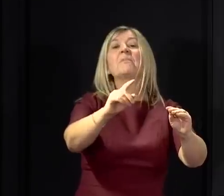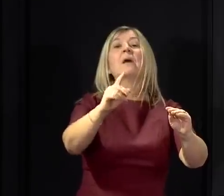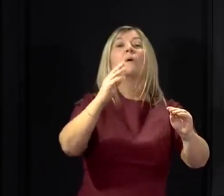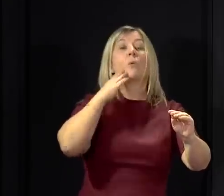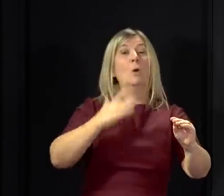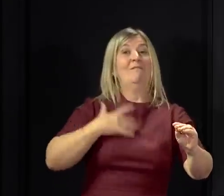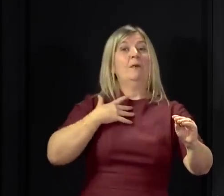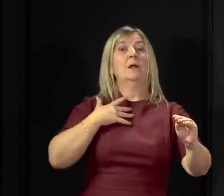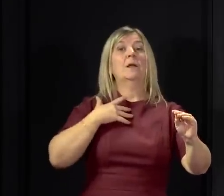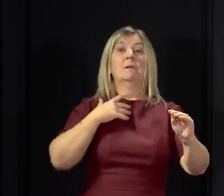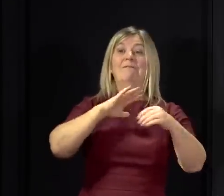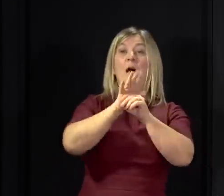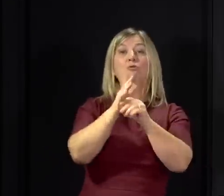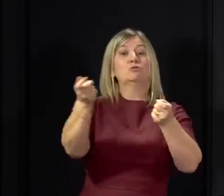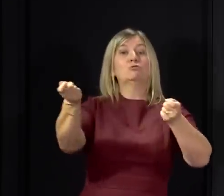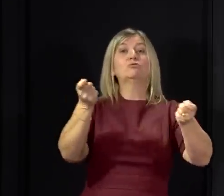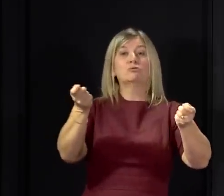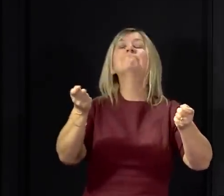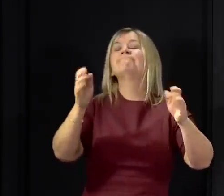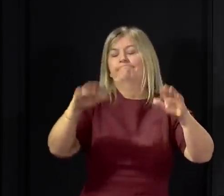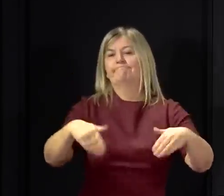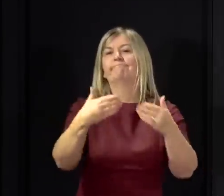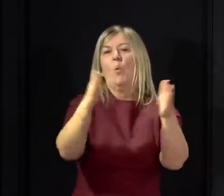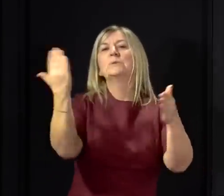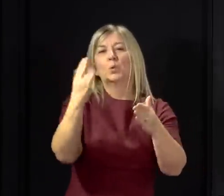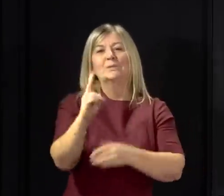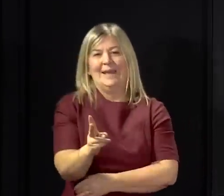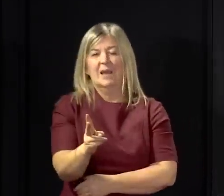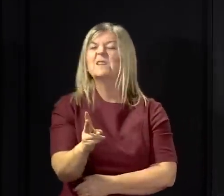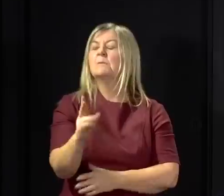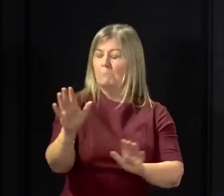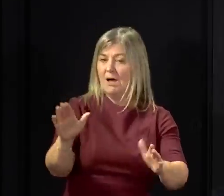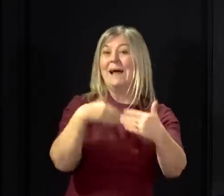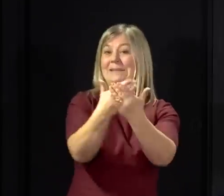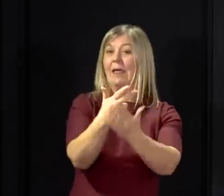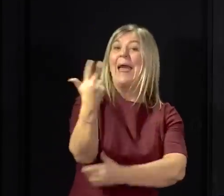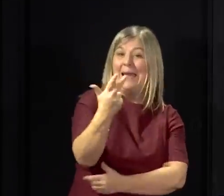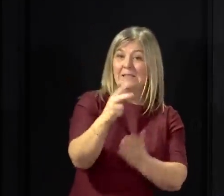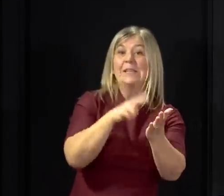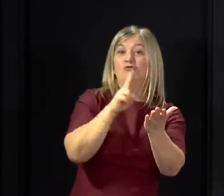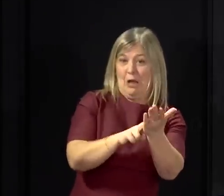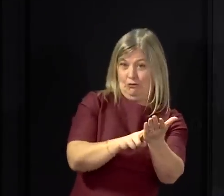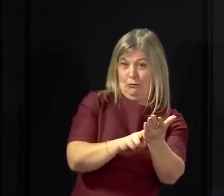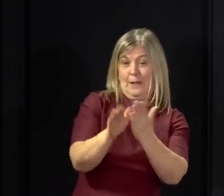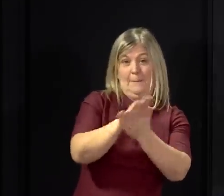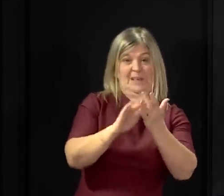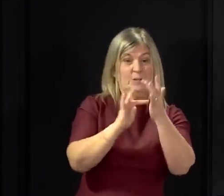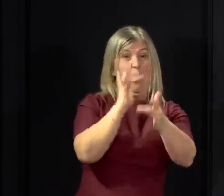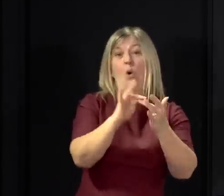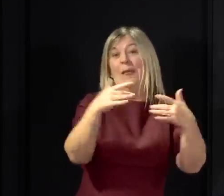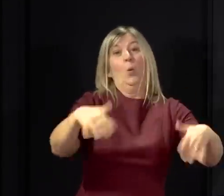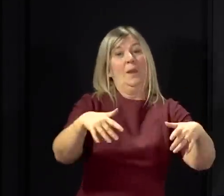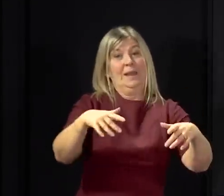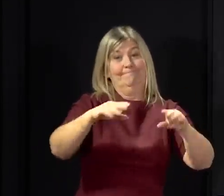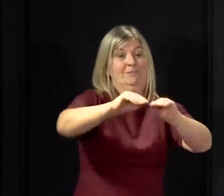will aim to reopen schools fully, but at least until the 18th of January, schools will go online only, other than